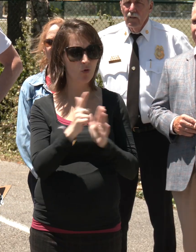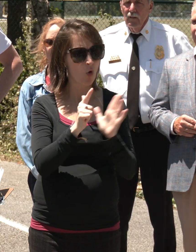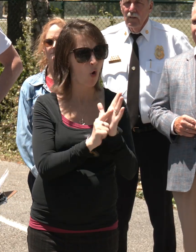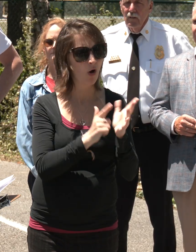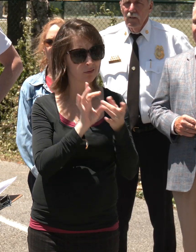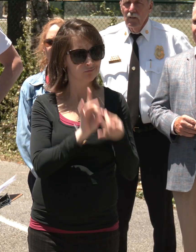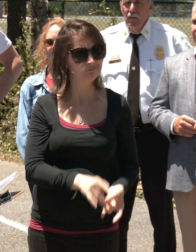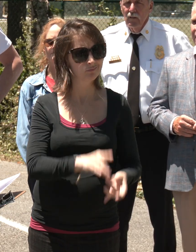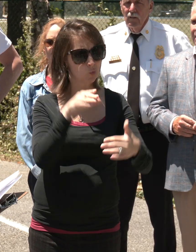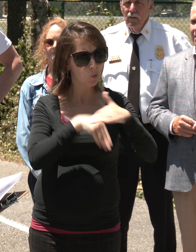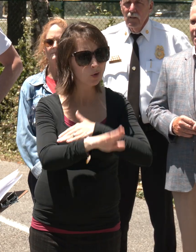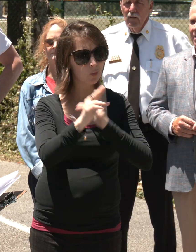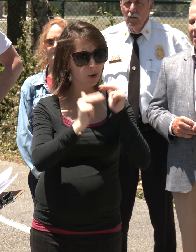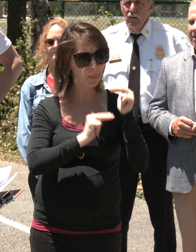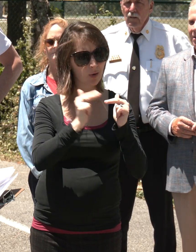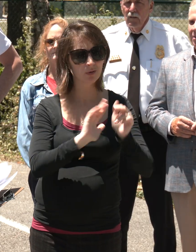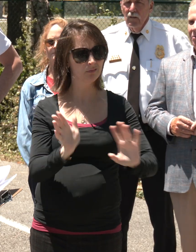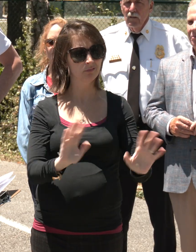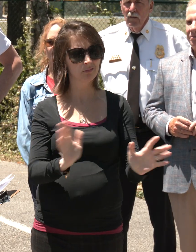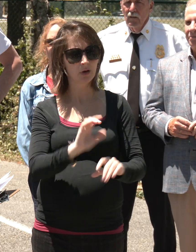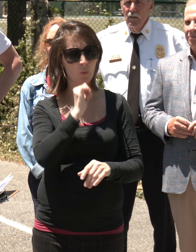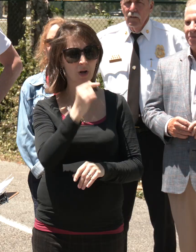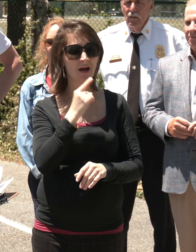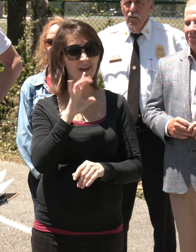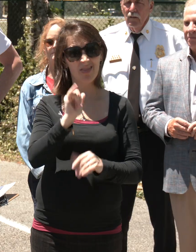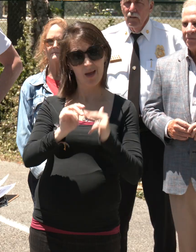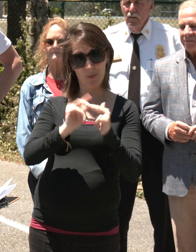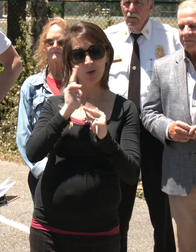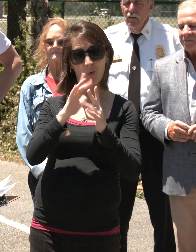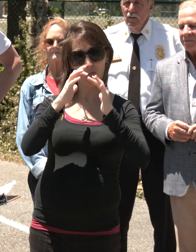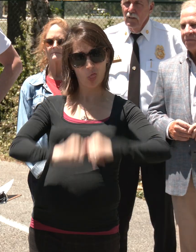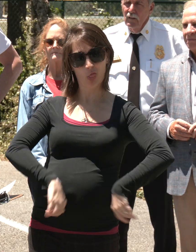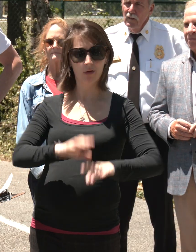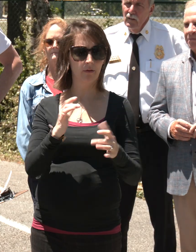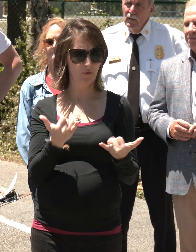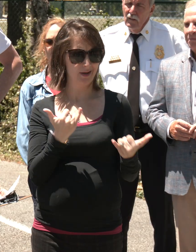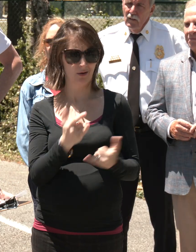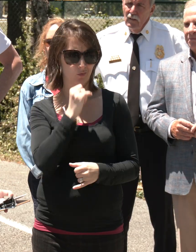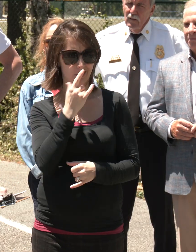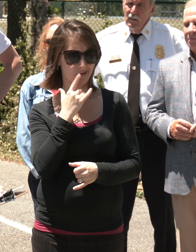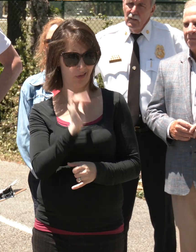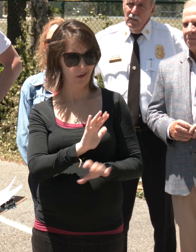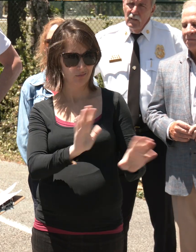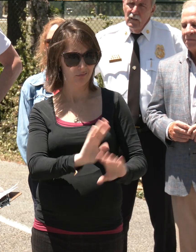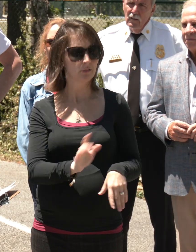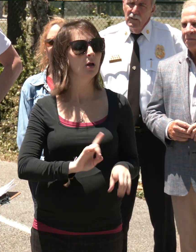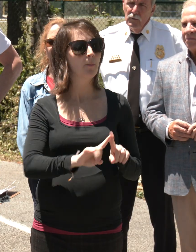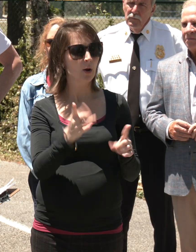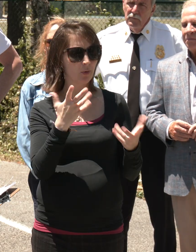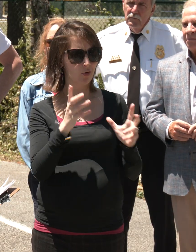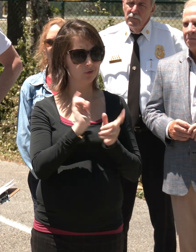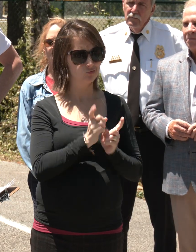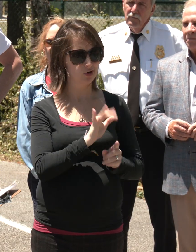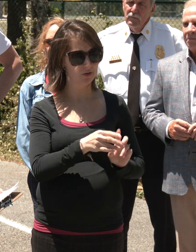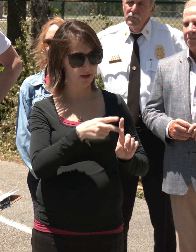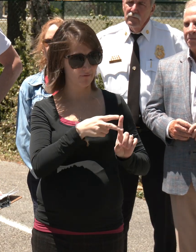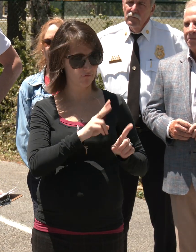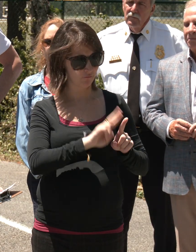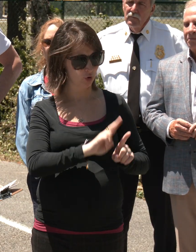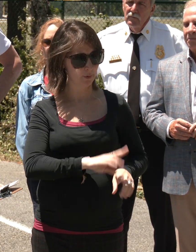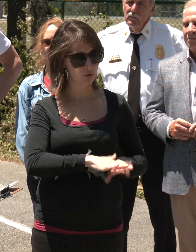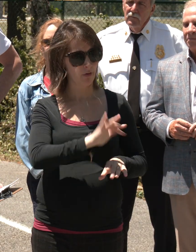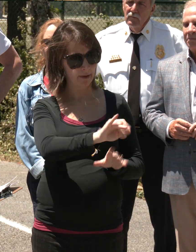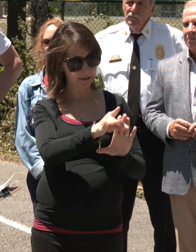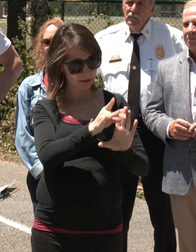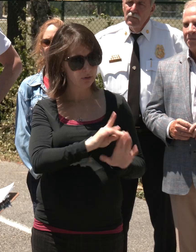as it relates to entering buildings, and we are not condemning any buildings at this time. We are, when we have changed the verbiage on those stickers, we are replacing